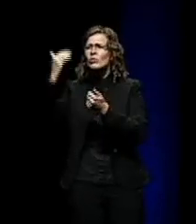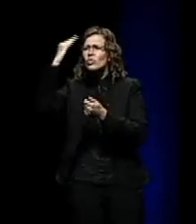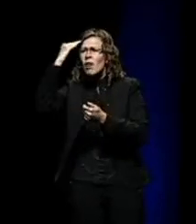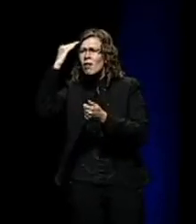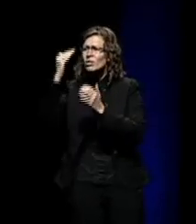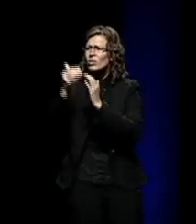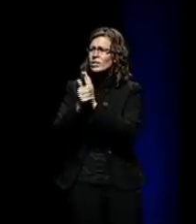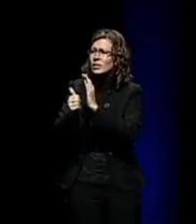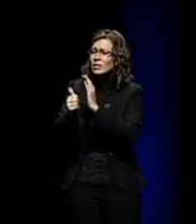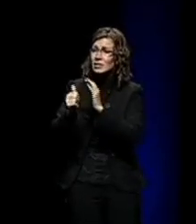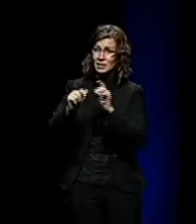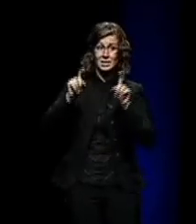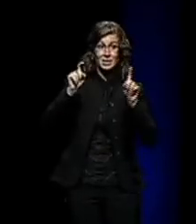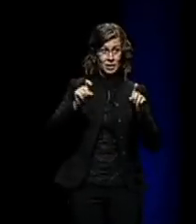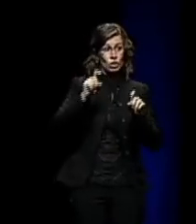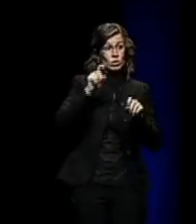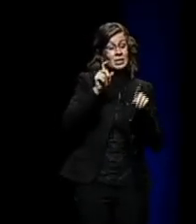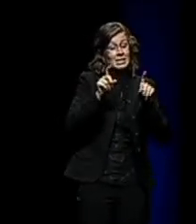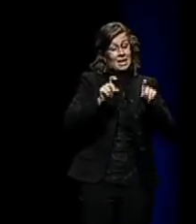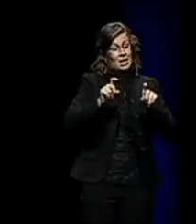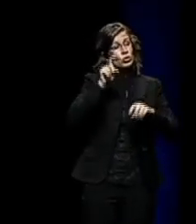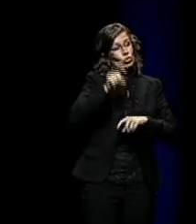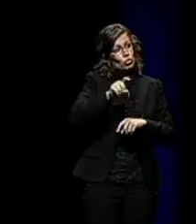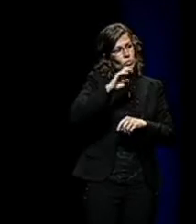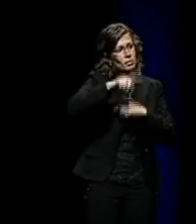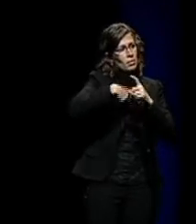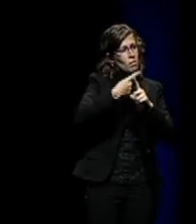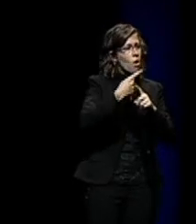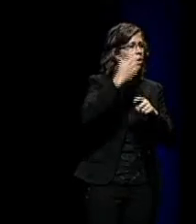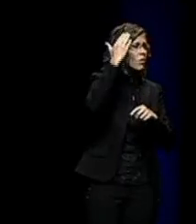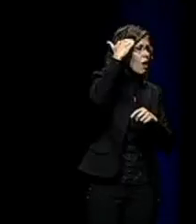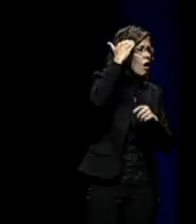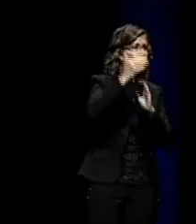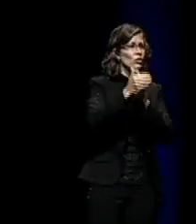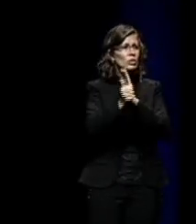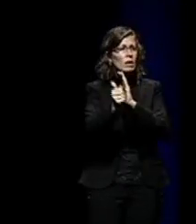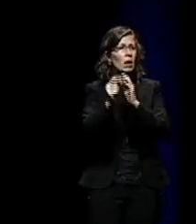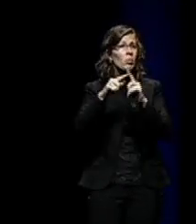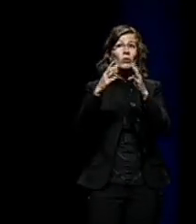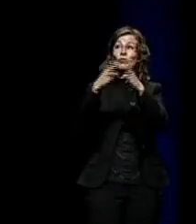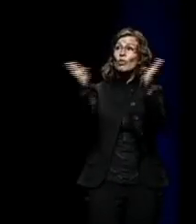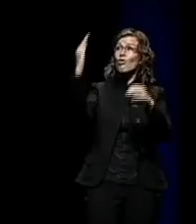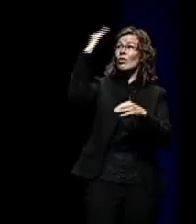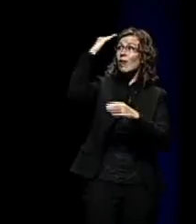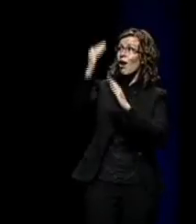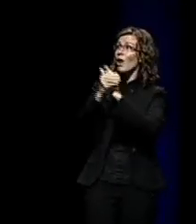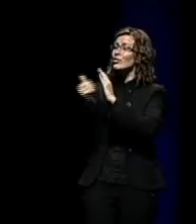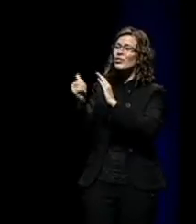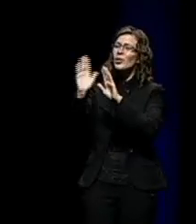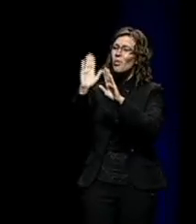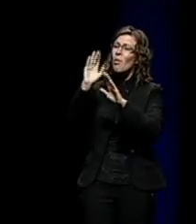really about knowledge and skill. But which knowledge and skill? Well, the ones that are required to do the job. And that's what the job analysis does.